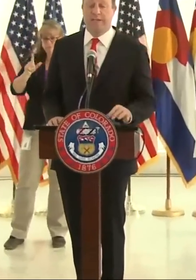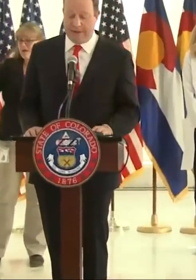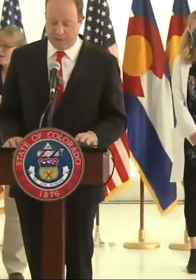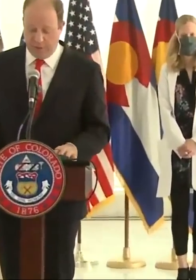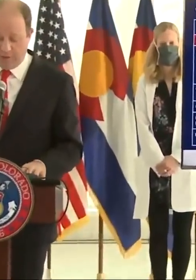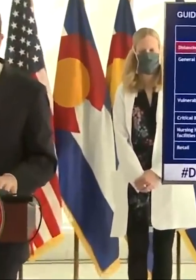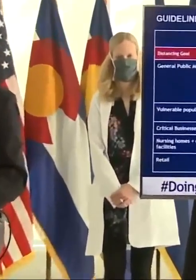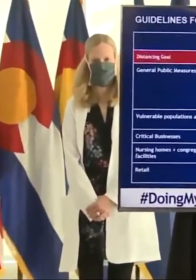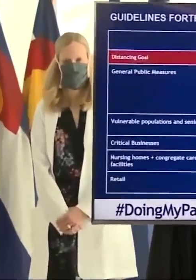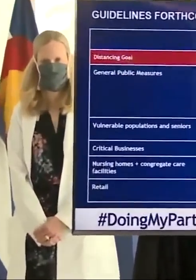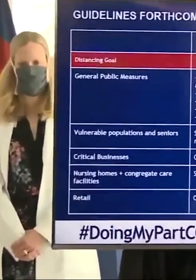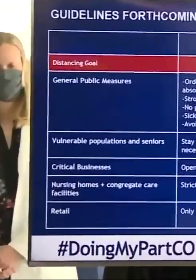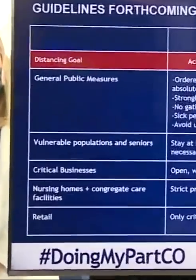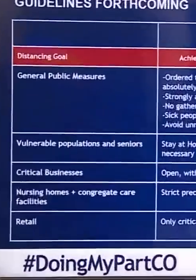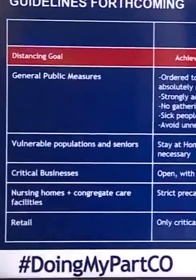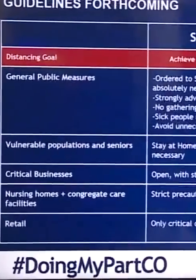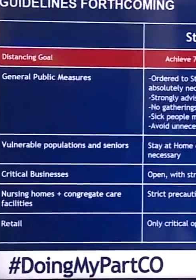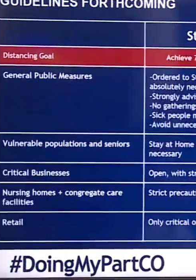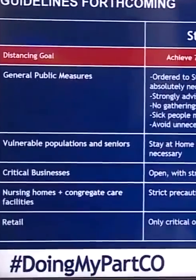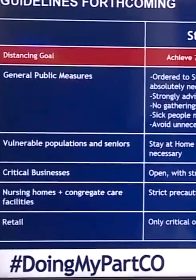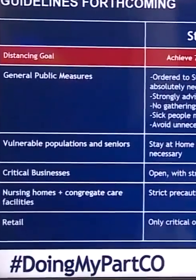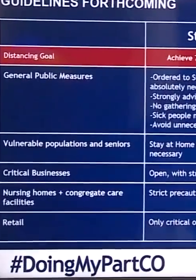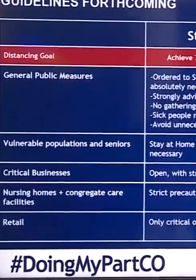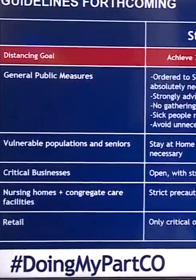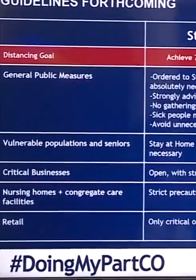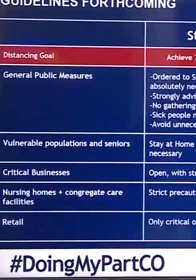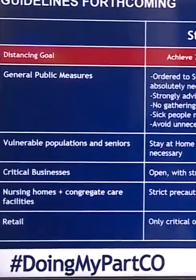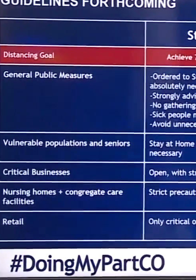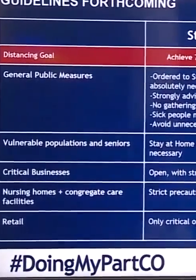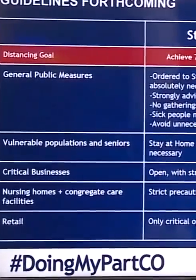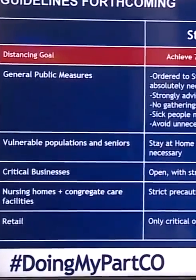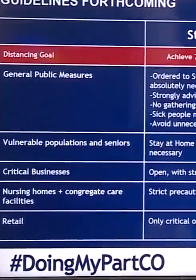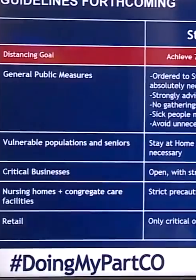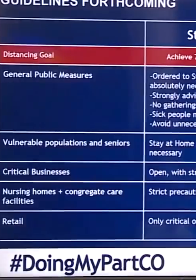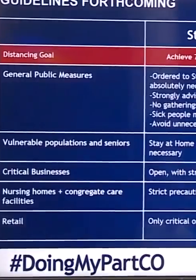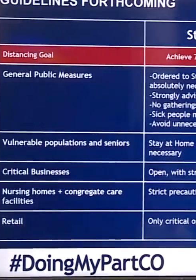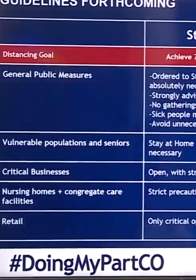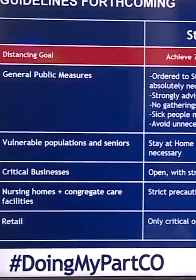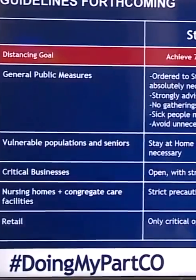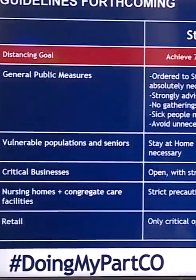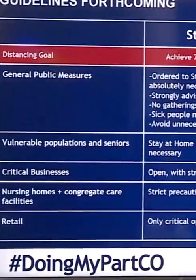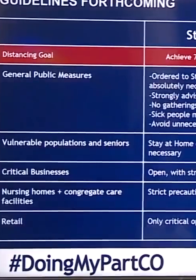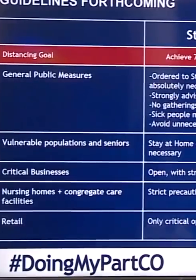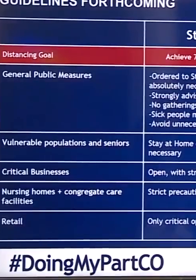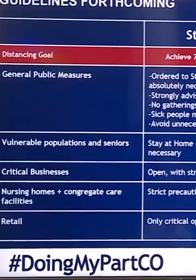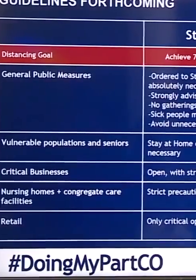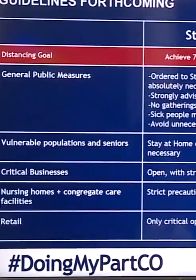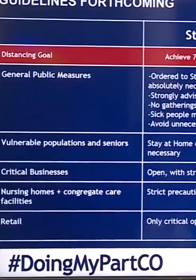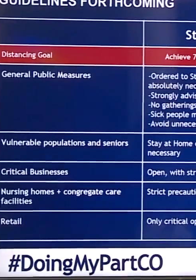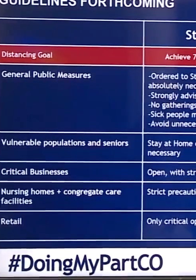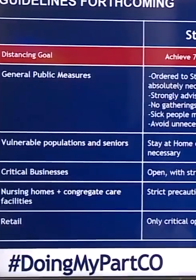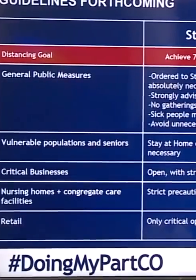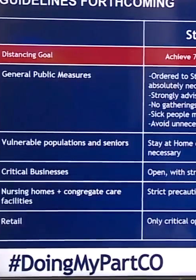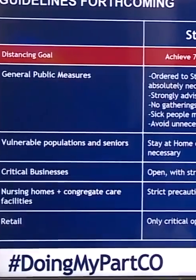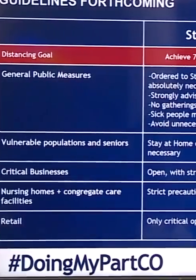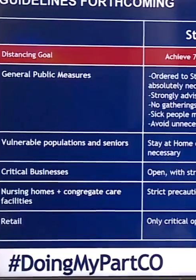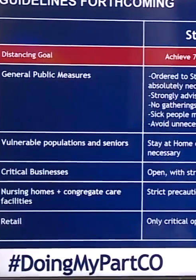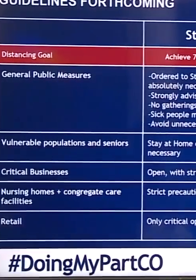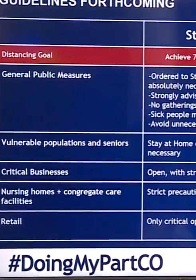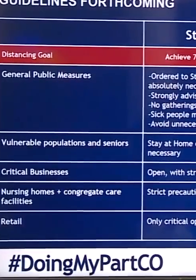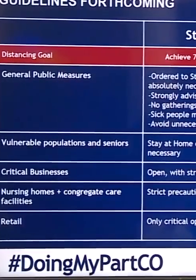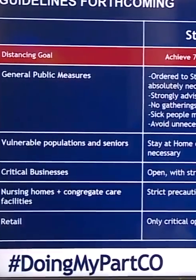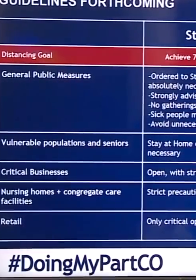should wear a face mask when you go shopping as well. That's the same for all shopping, right? But we're working on those particular guidelines around that.